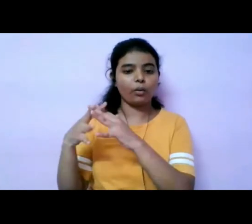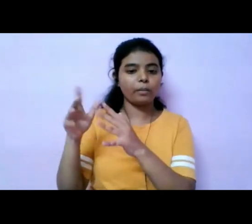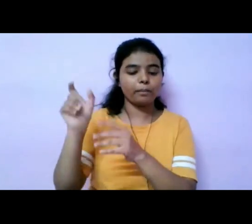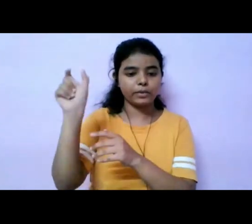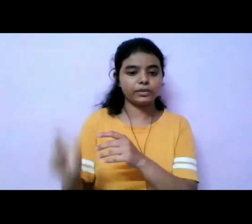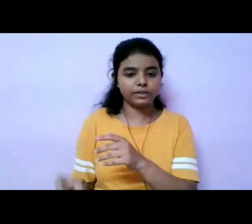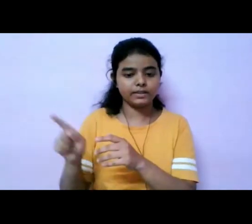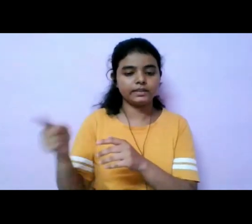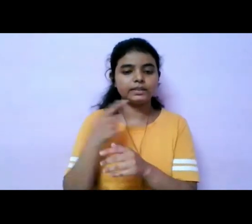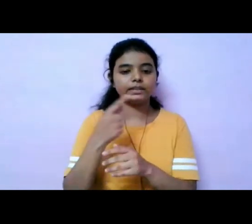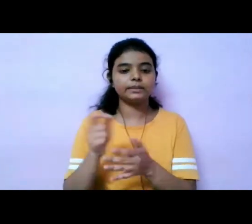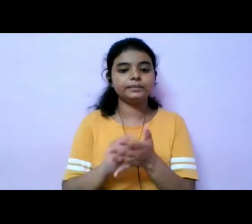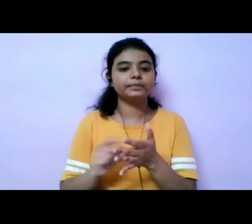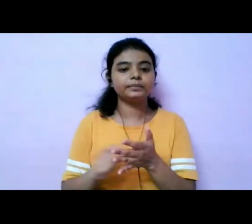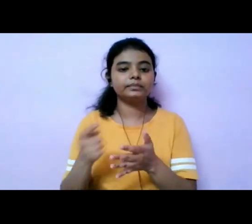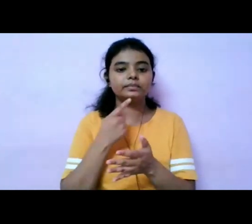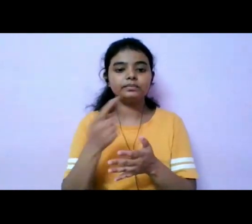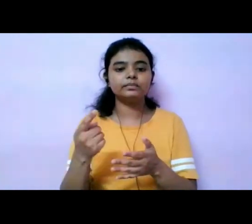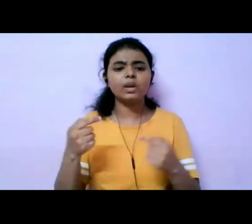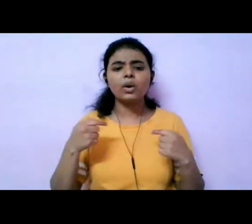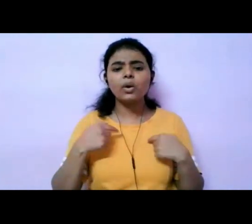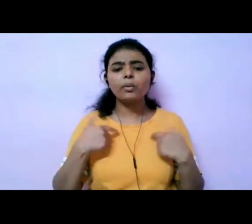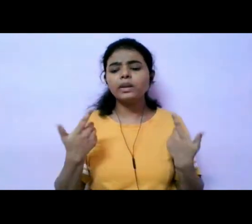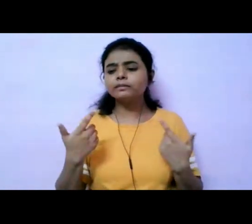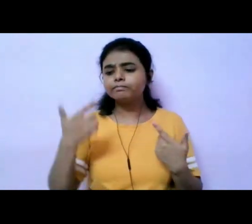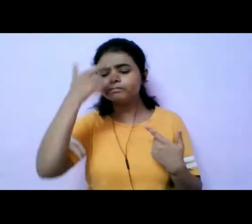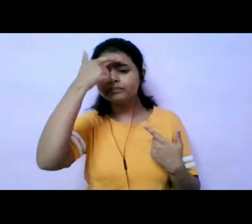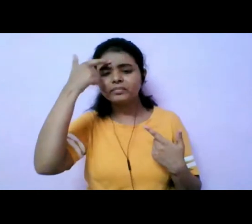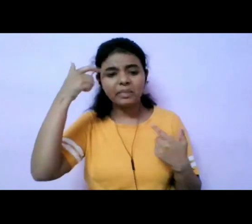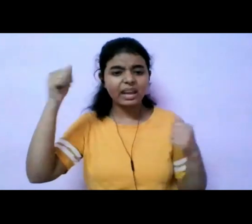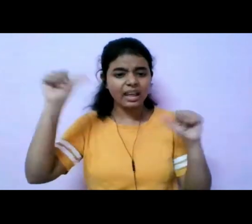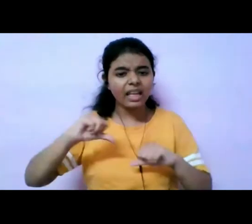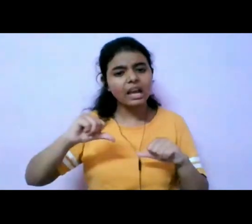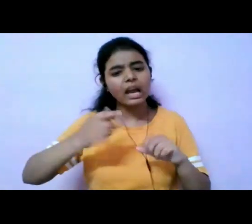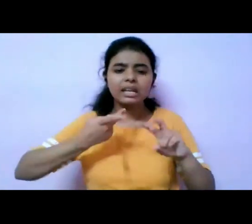storyboard, I doubled my misfortune by moving.